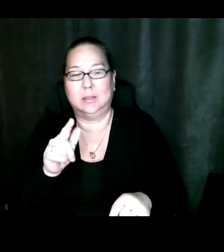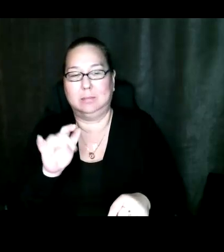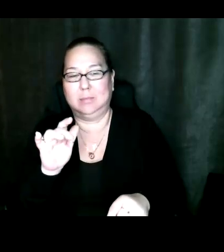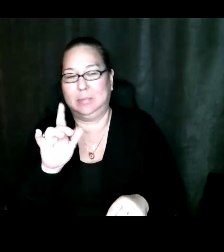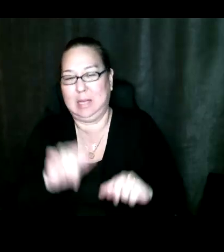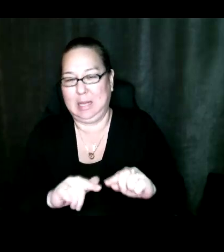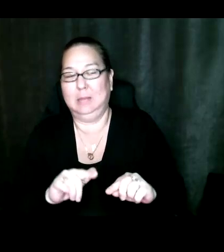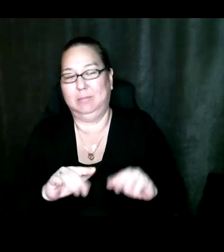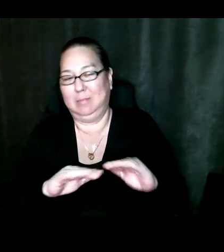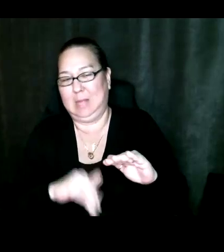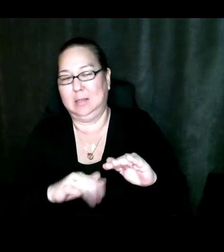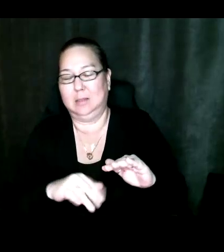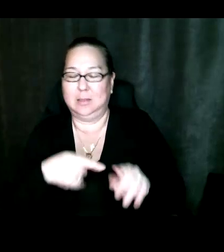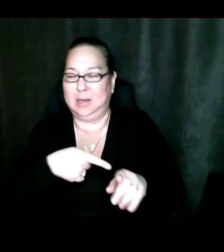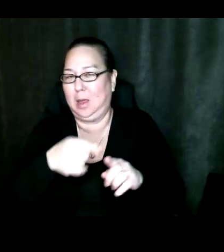different.